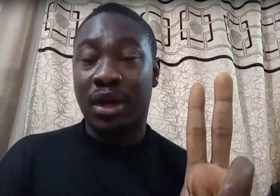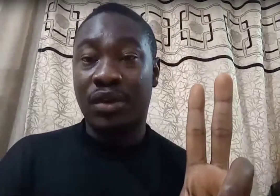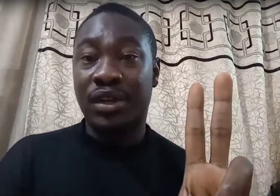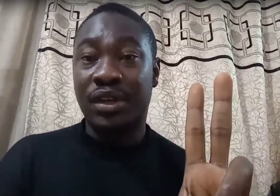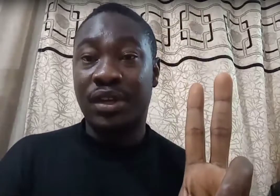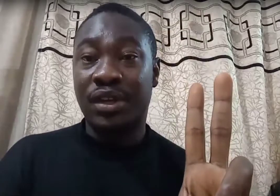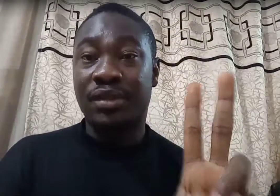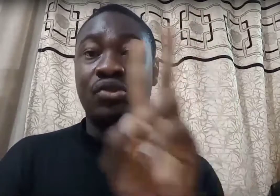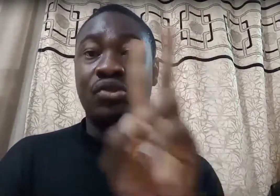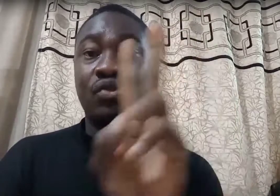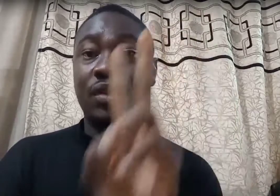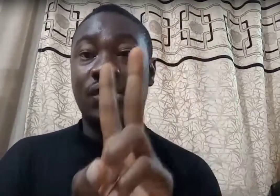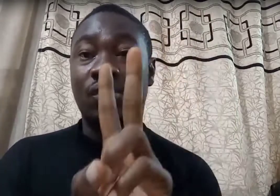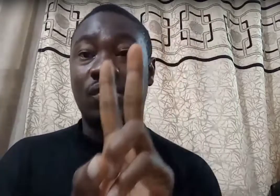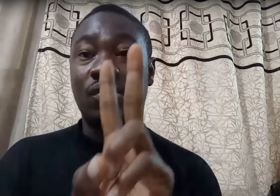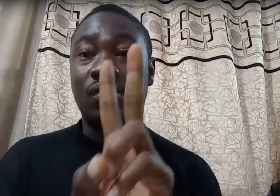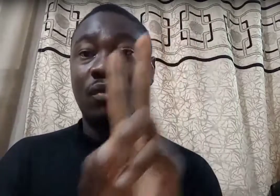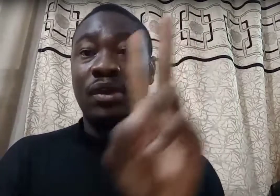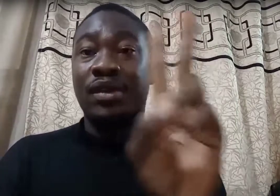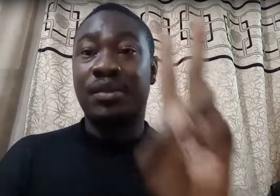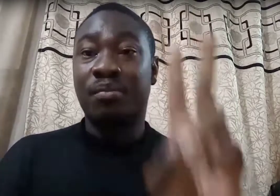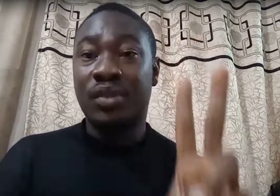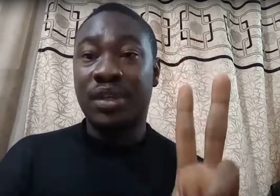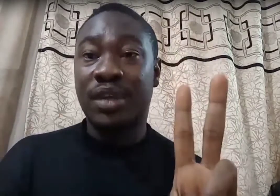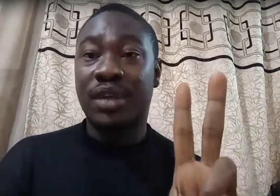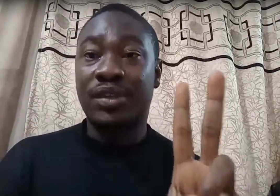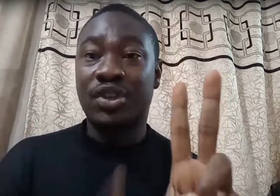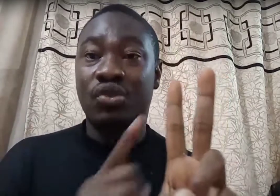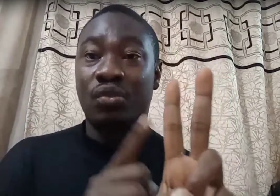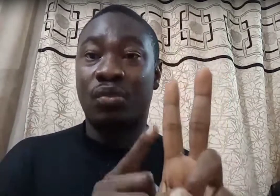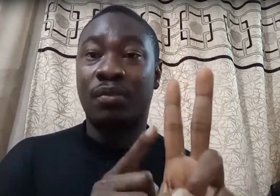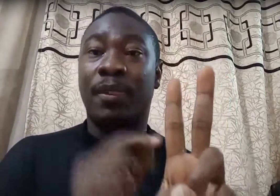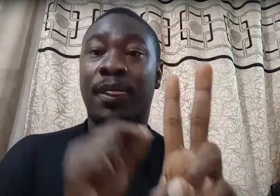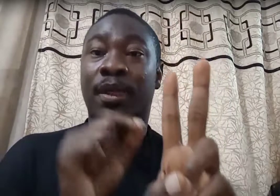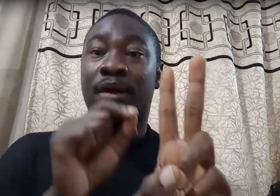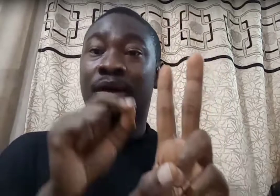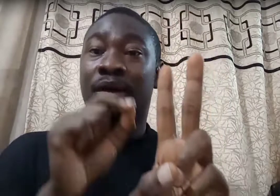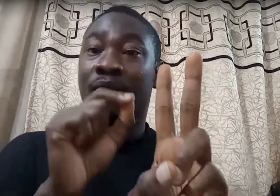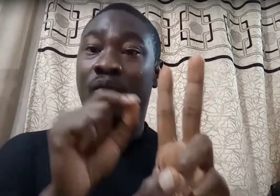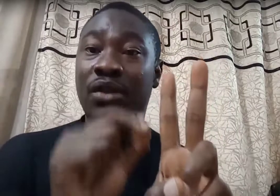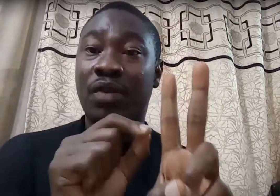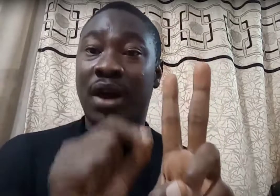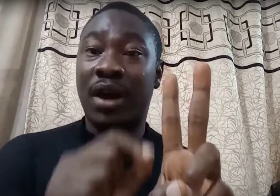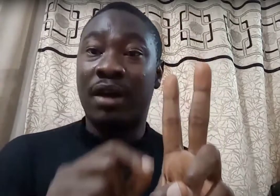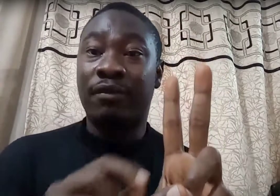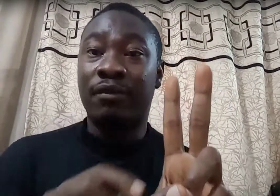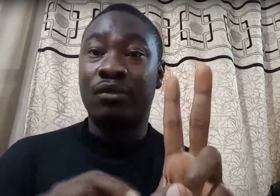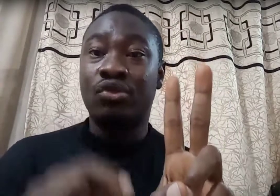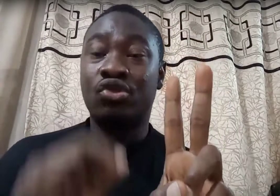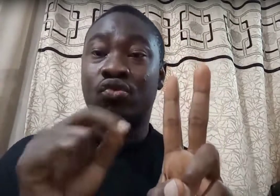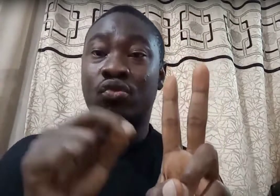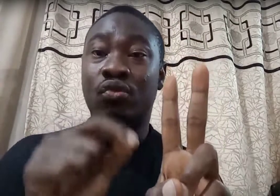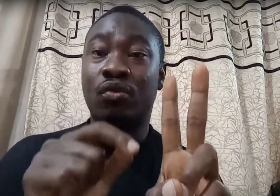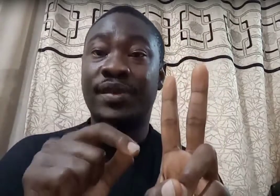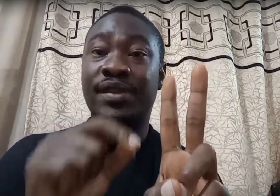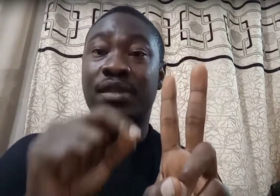It's important I teach you when you have 2 similar numbers or 2 identical